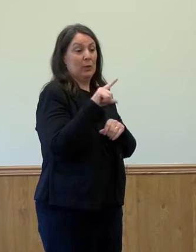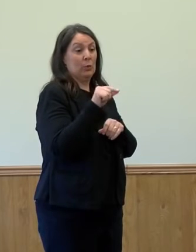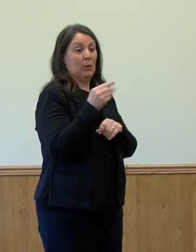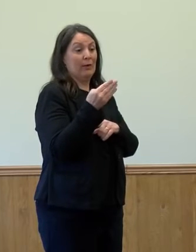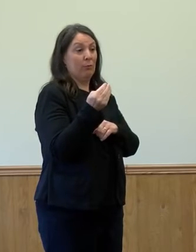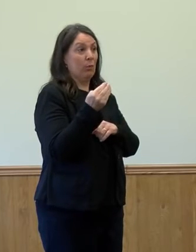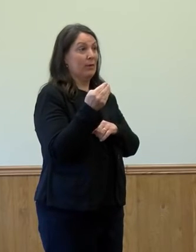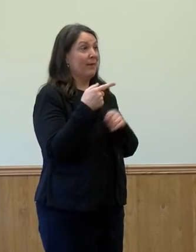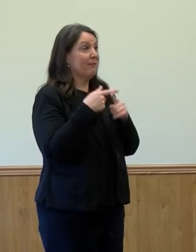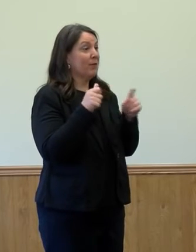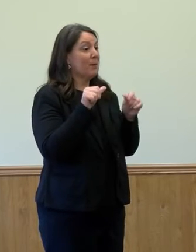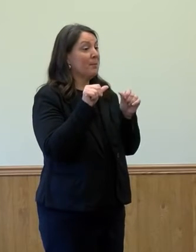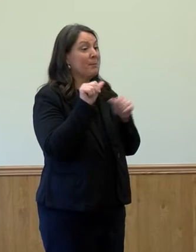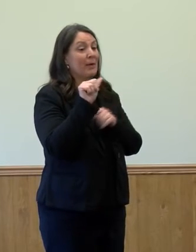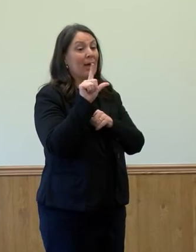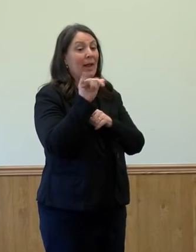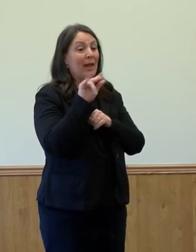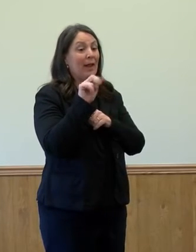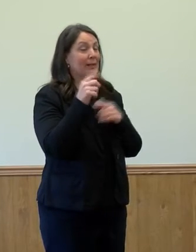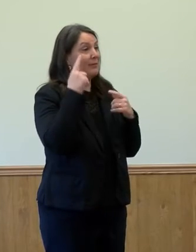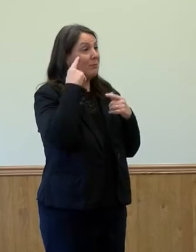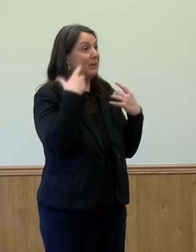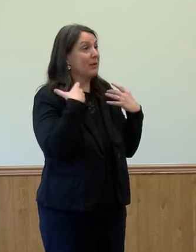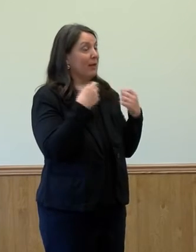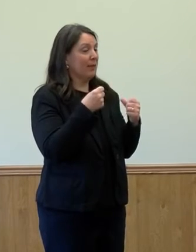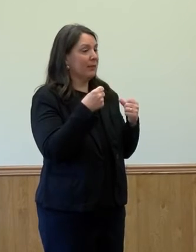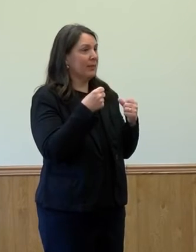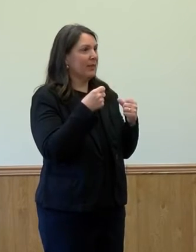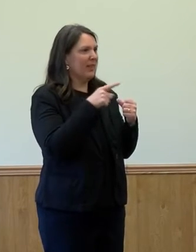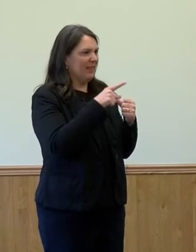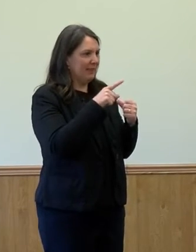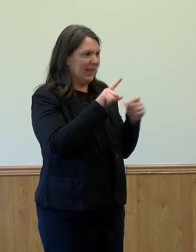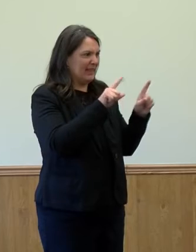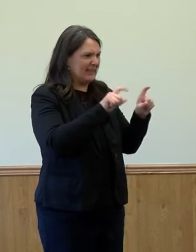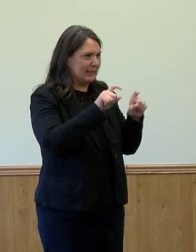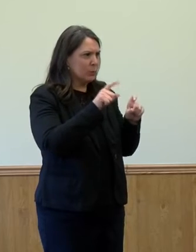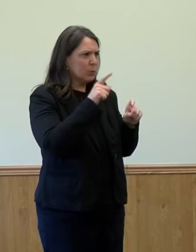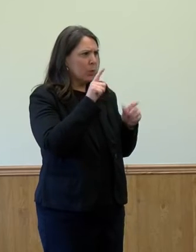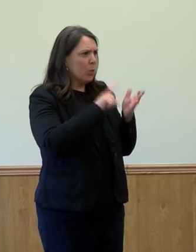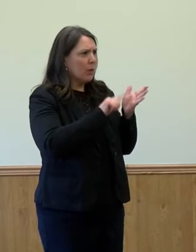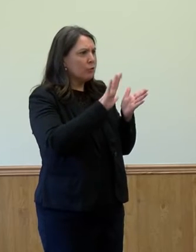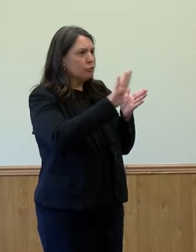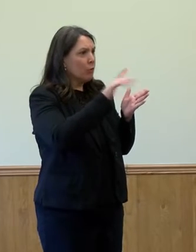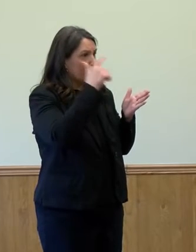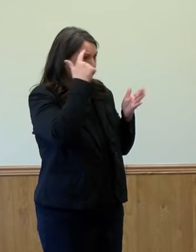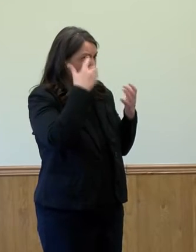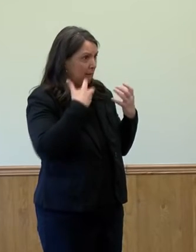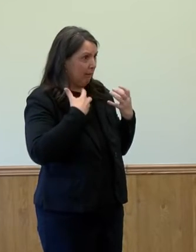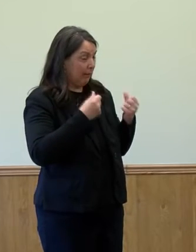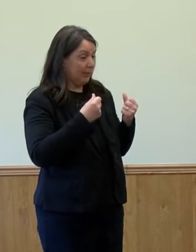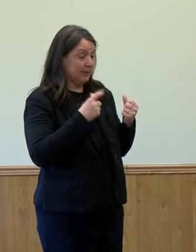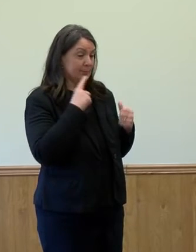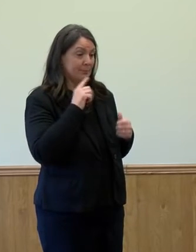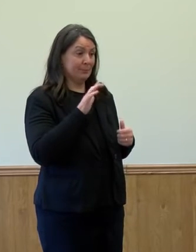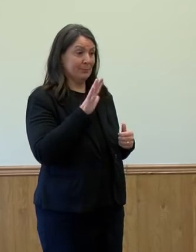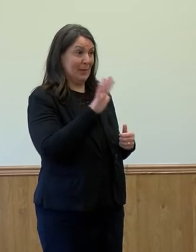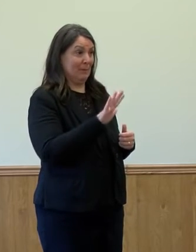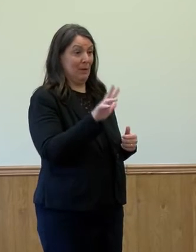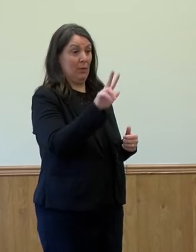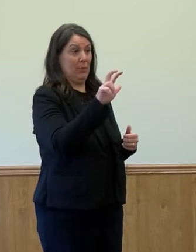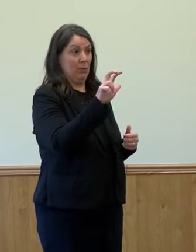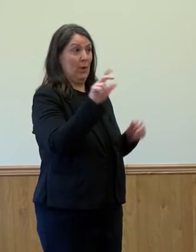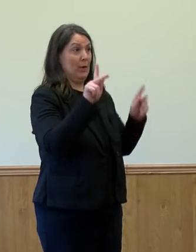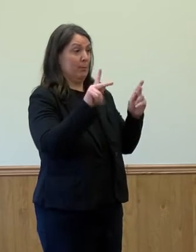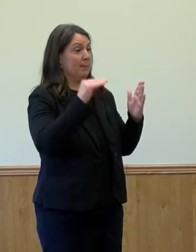on Health, Mental Health explored the impact of the holidays on people's mental health. Approximately 300 individuals completed